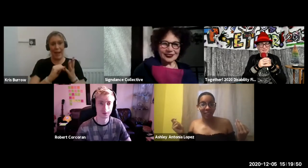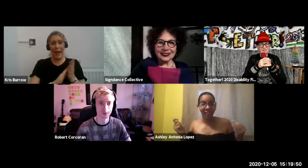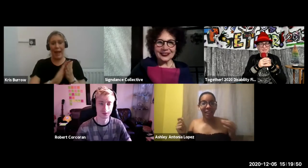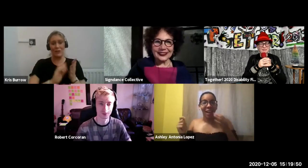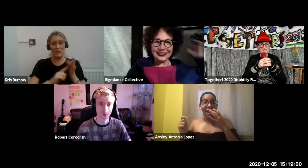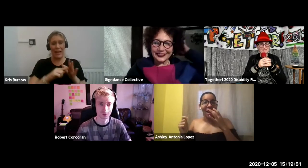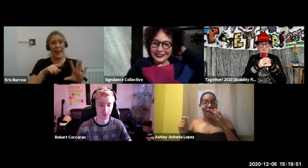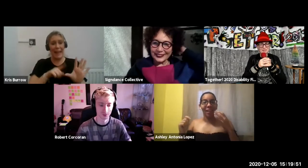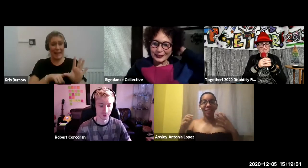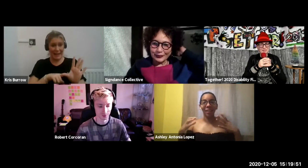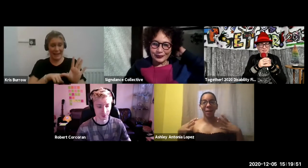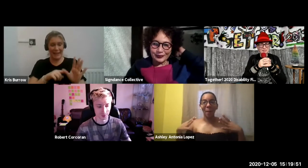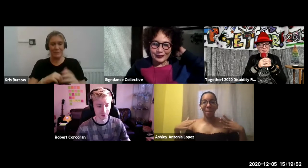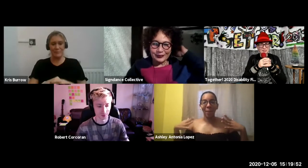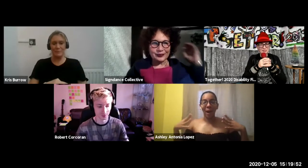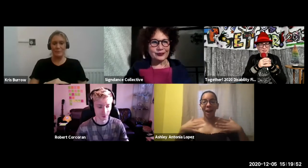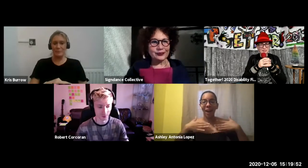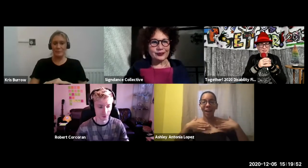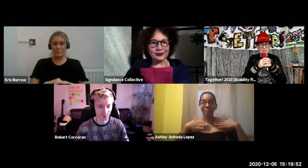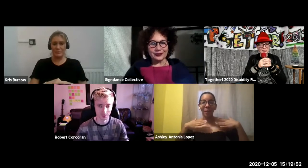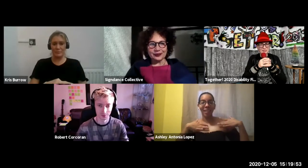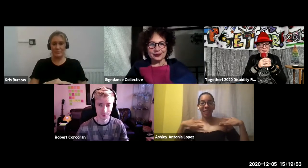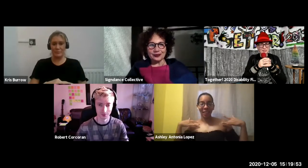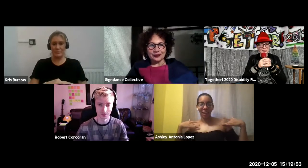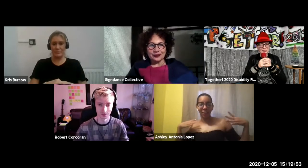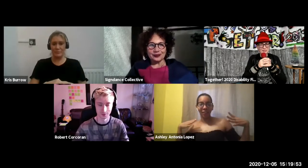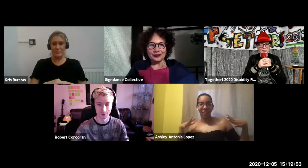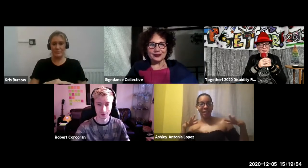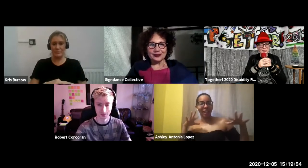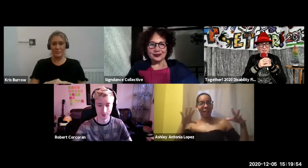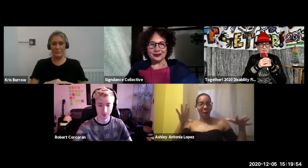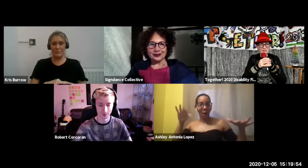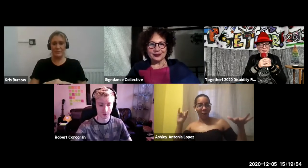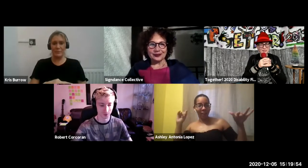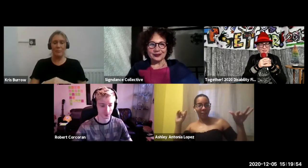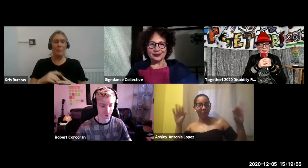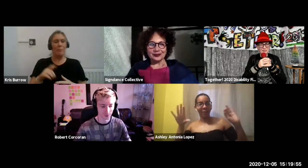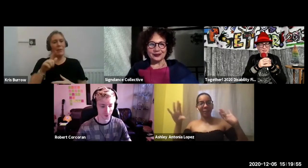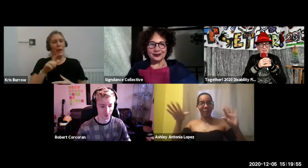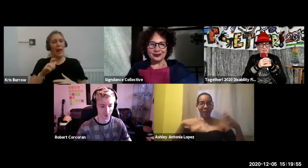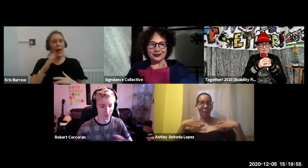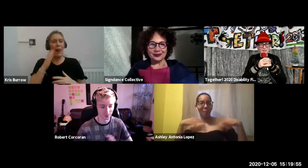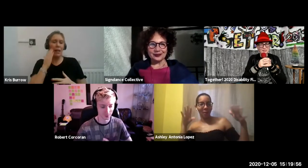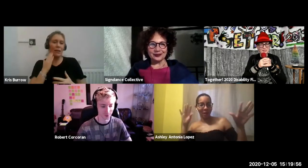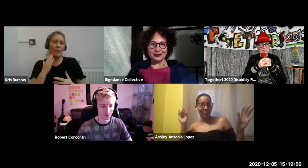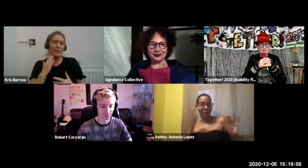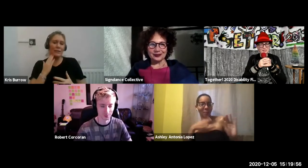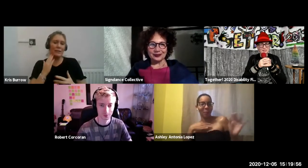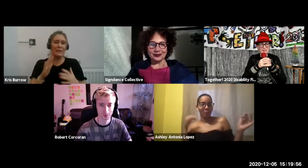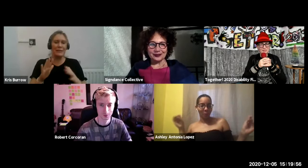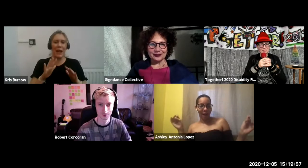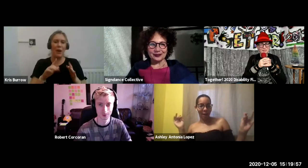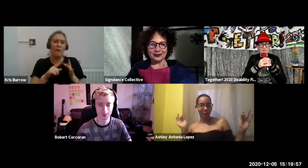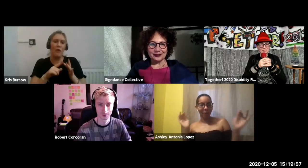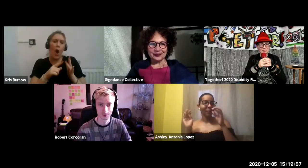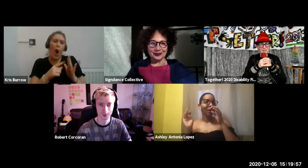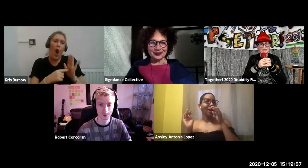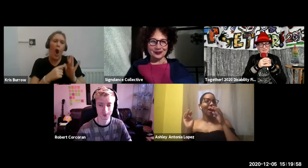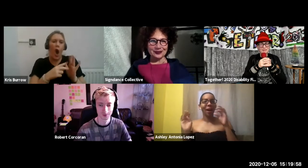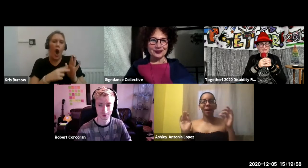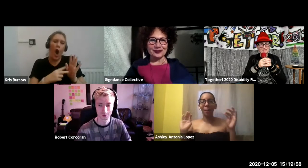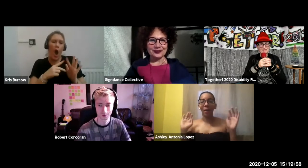Lopez, and my skin color is like olive, a little bit like with